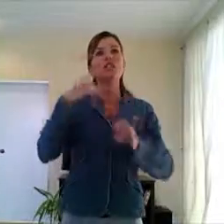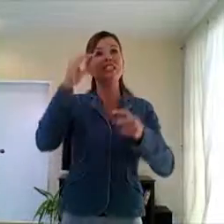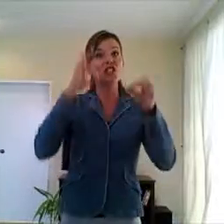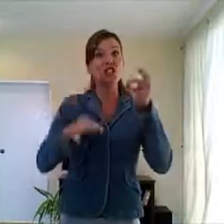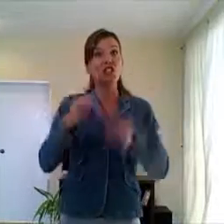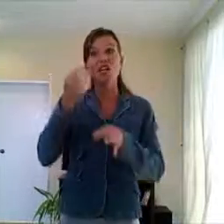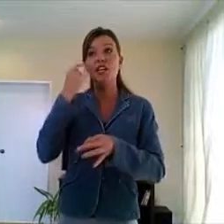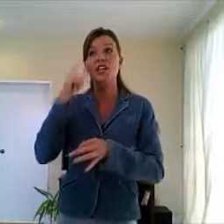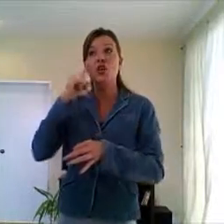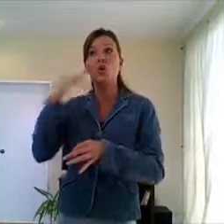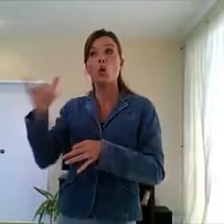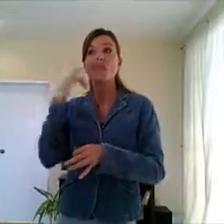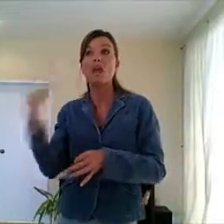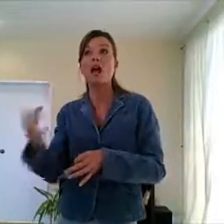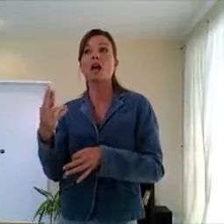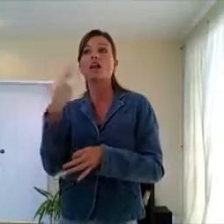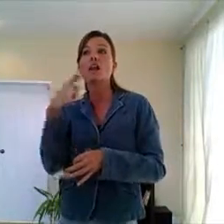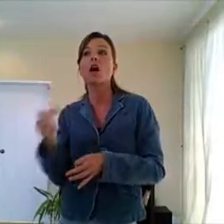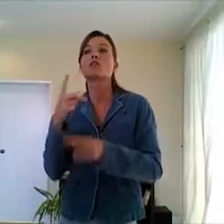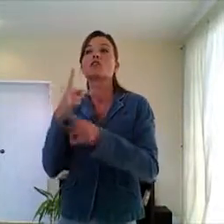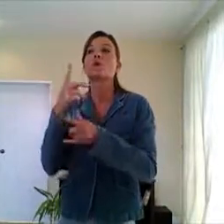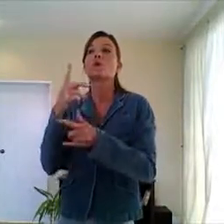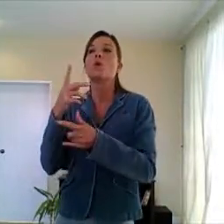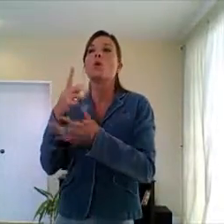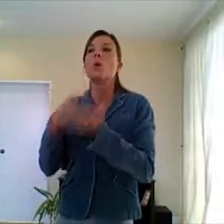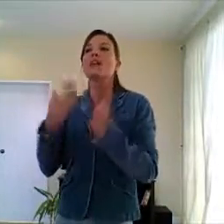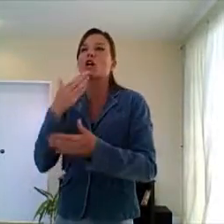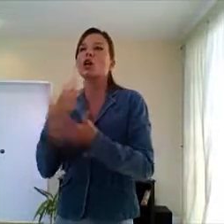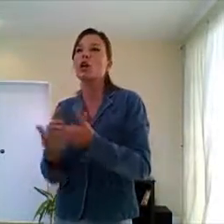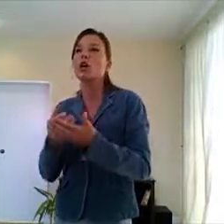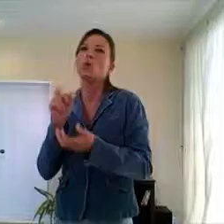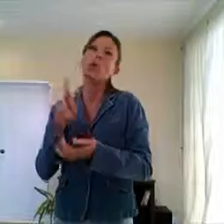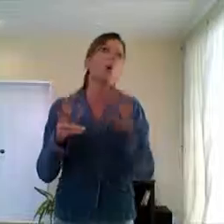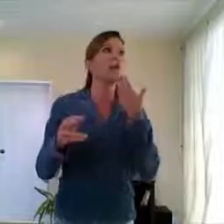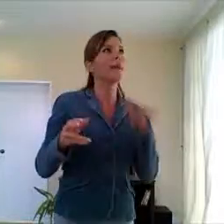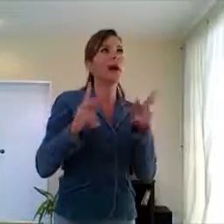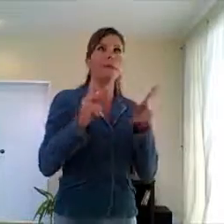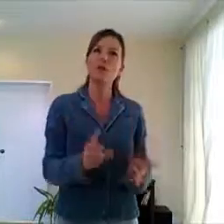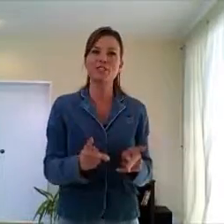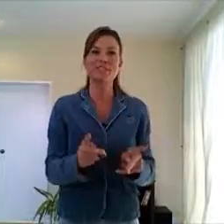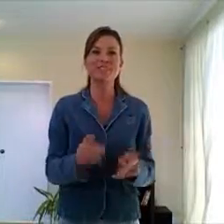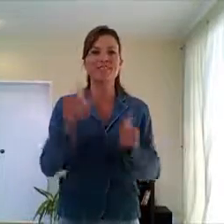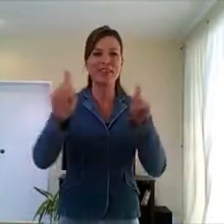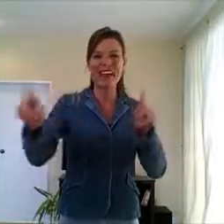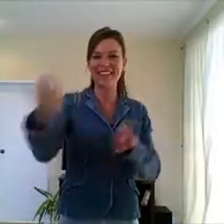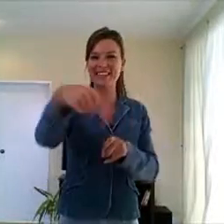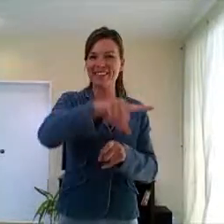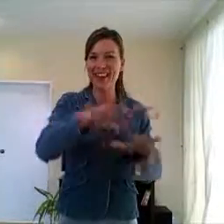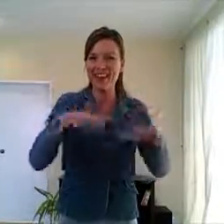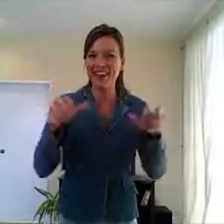good or bad person. And so I'm just going to throw out to the audience as we did this morning. How many of you would say that Goldilocks was a good